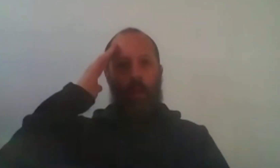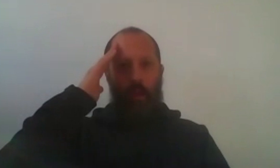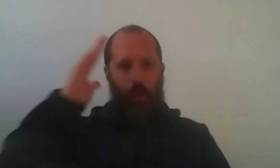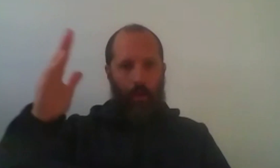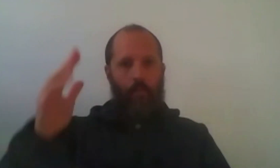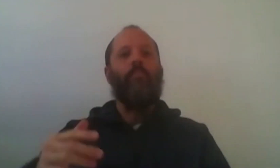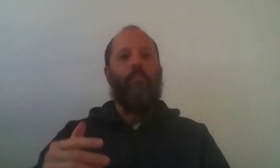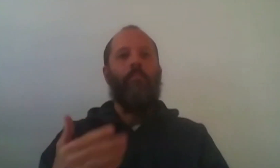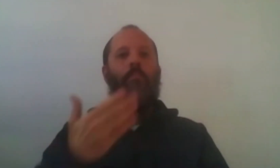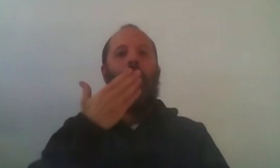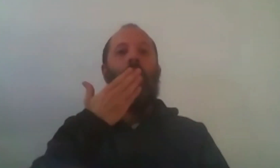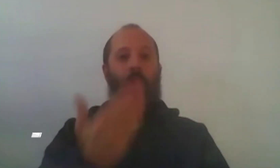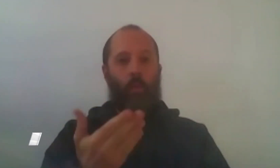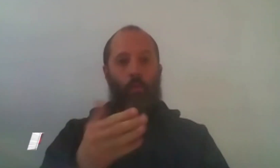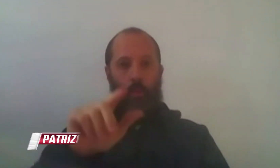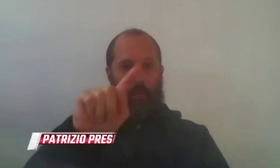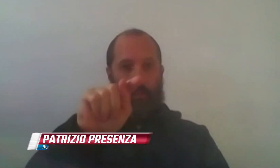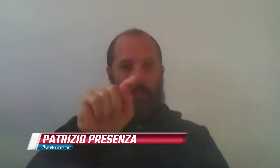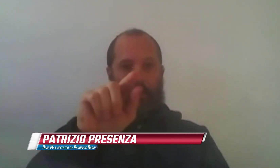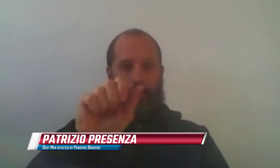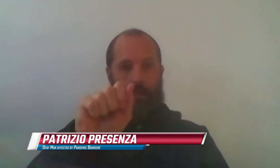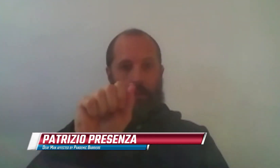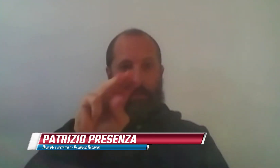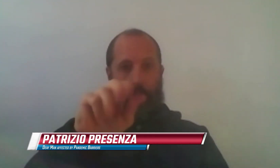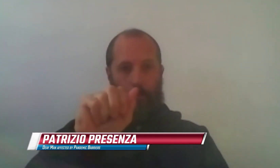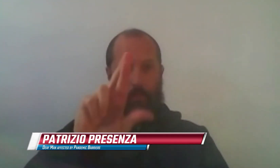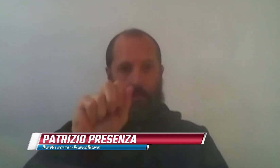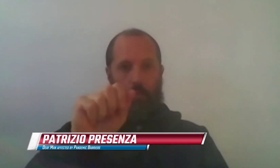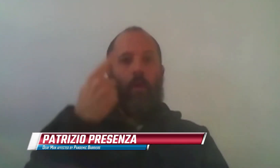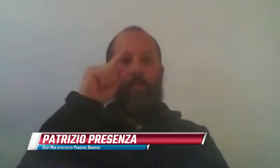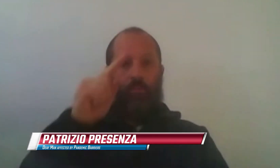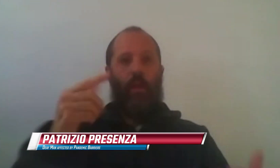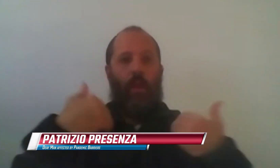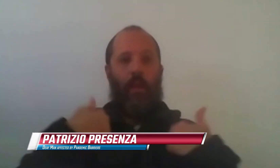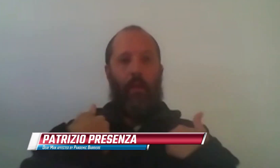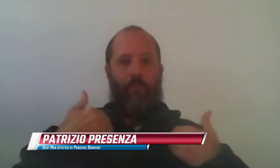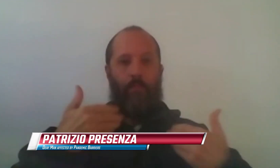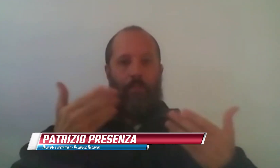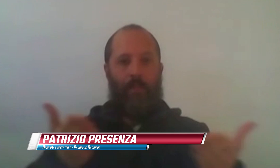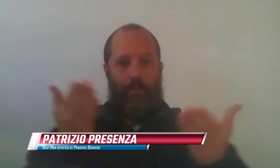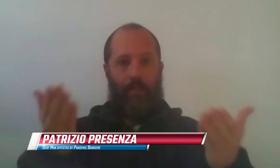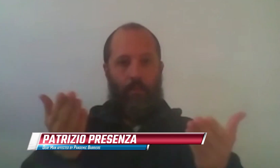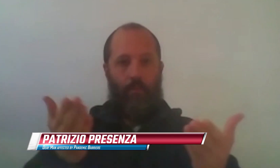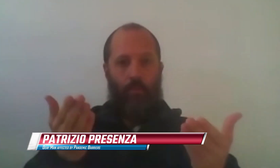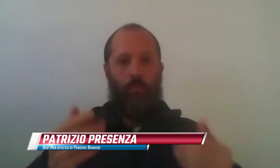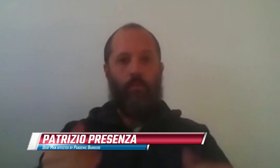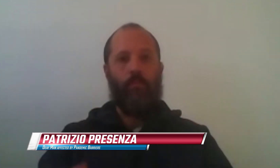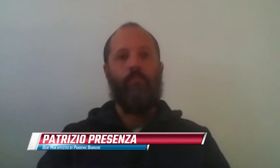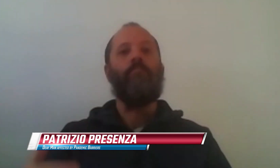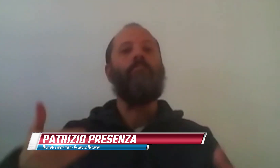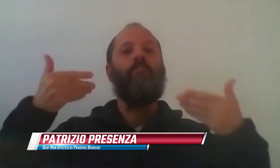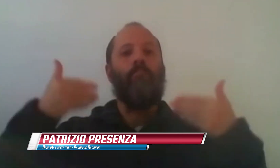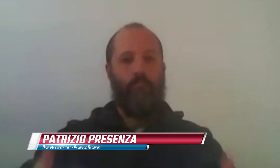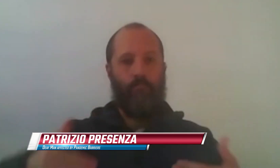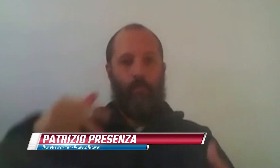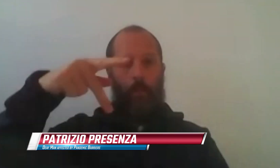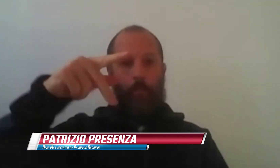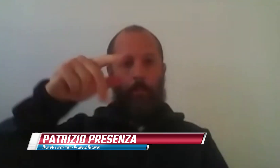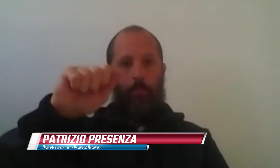Thank you for having me, Tamara, here today. So my name is Patrizio Presenza. I was born